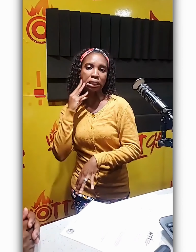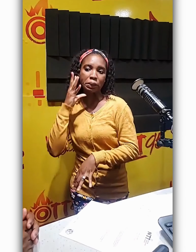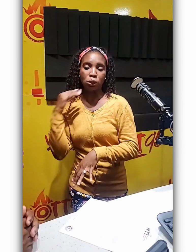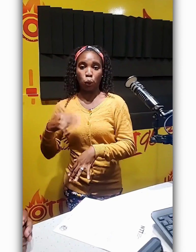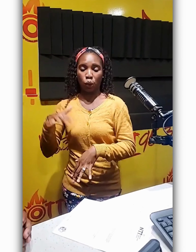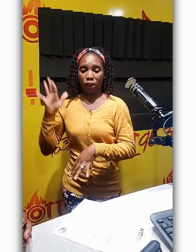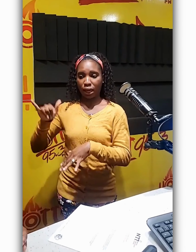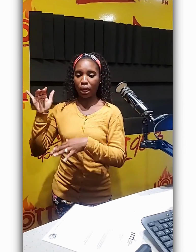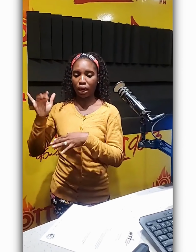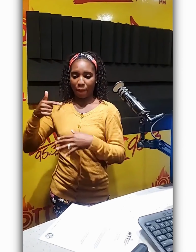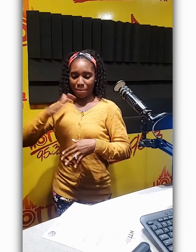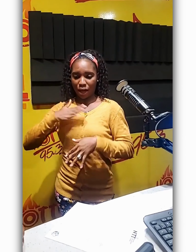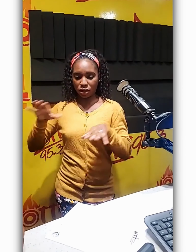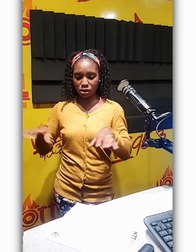more important?